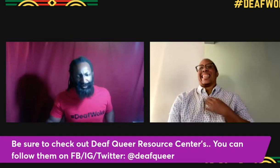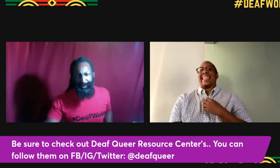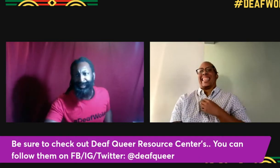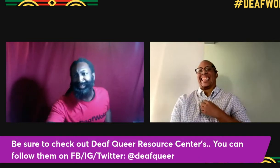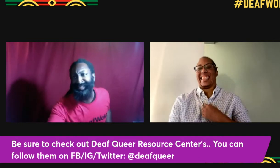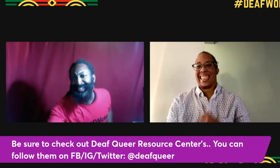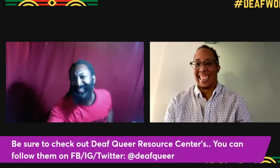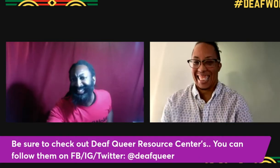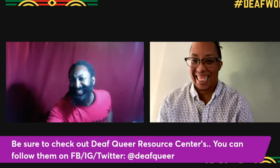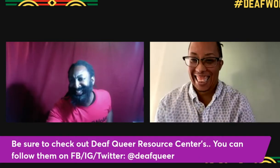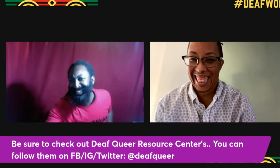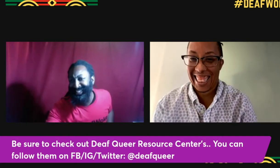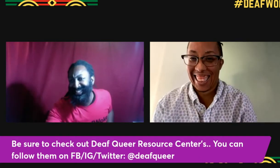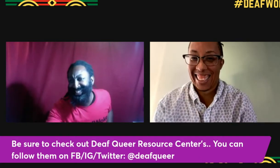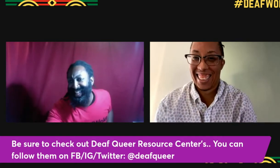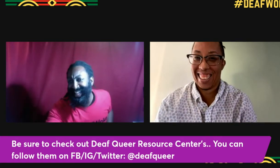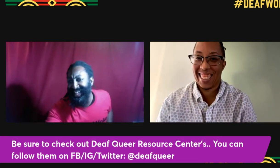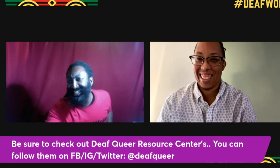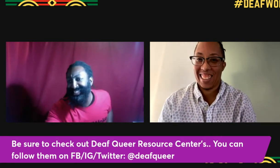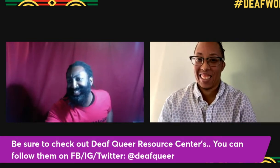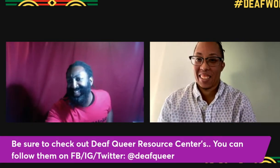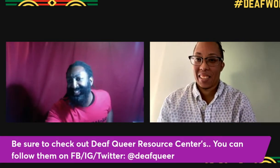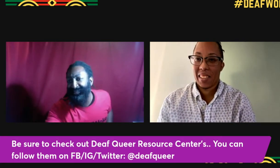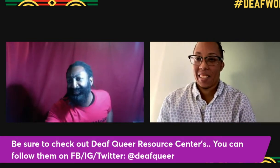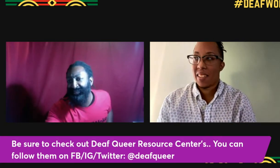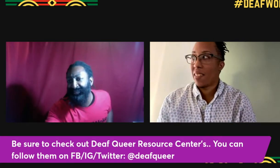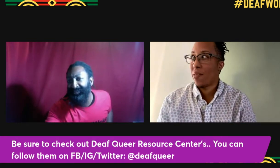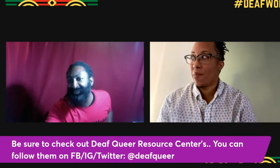Armani is busy, people.